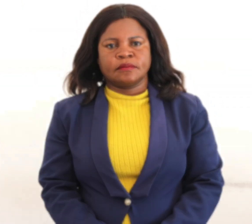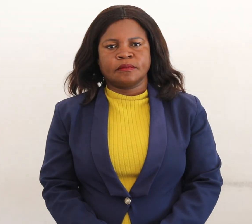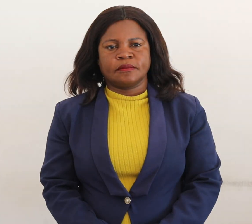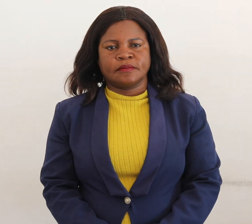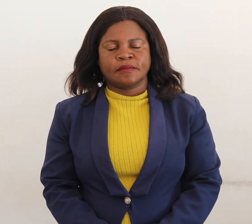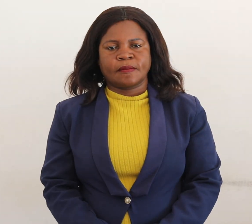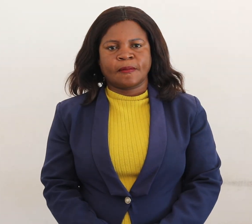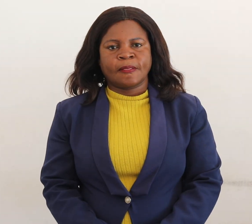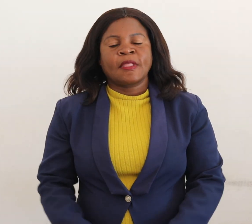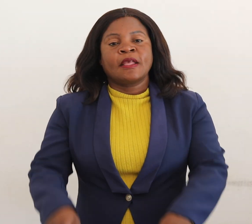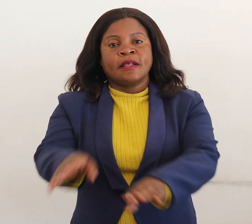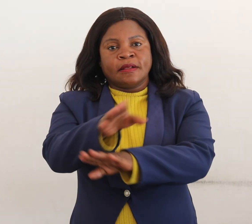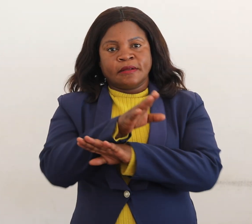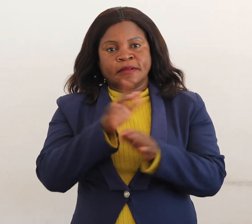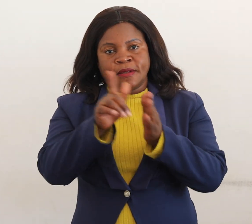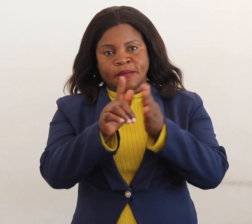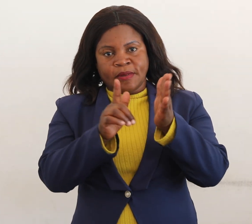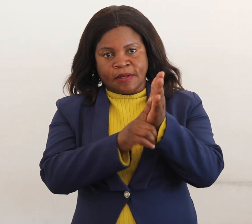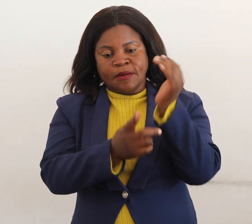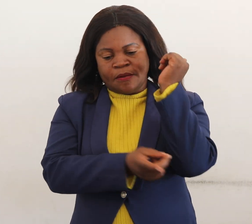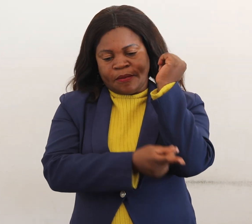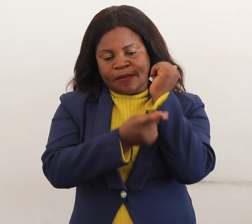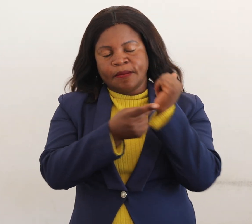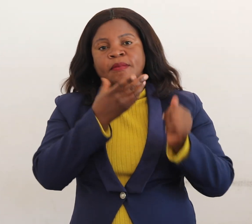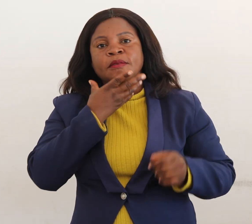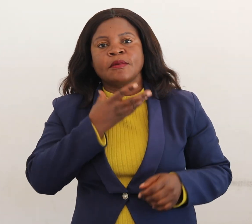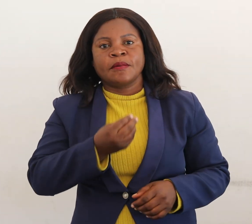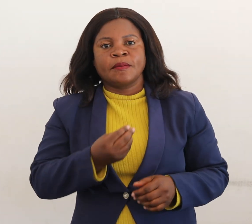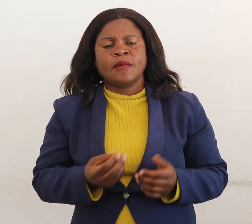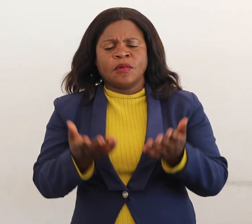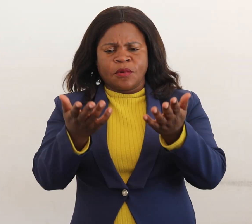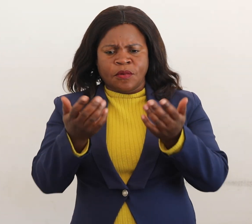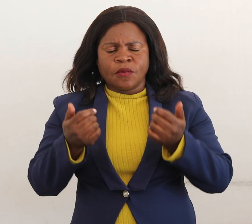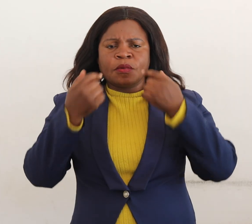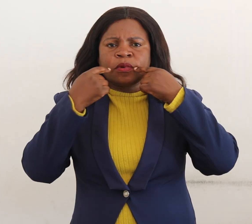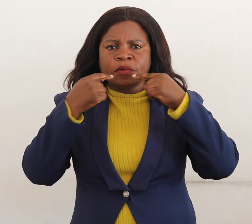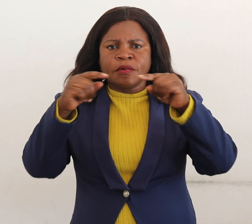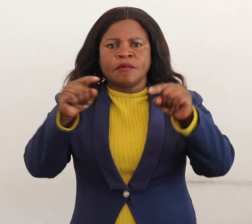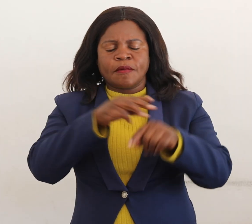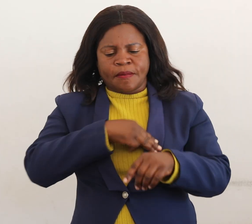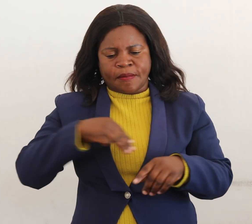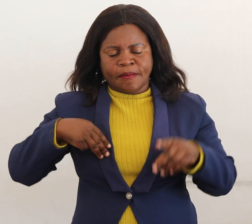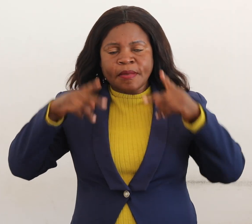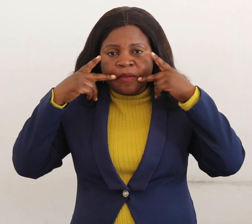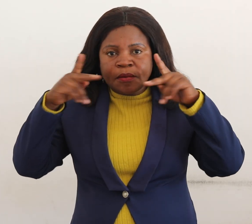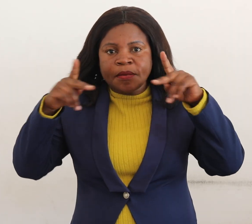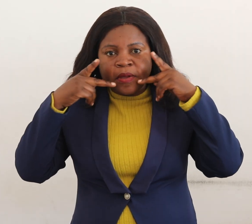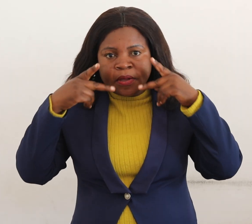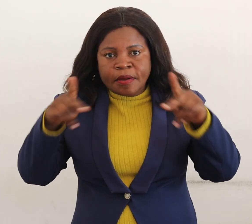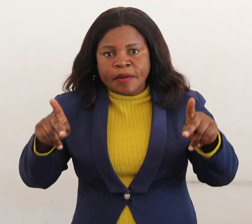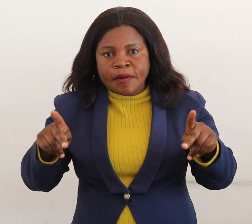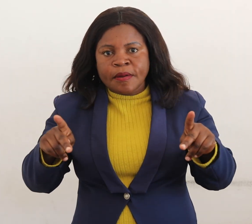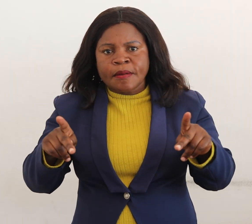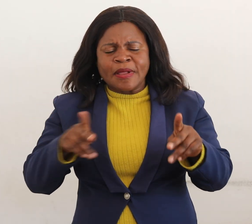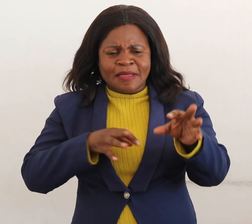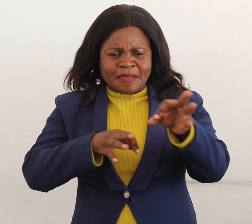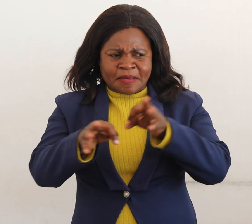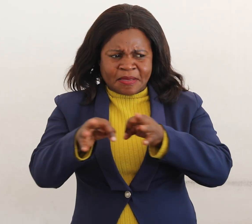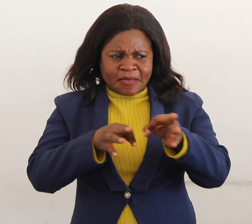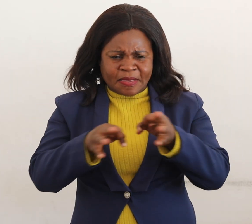The Zambia Law Development Commission wishes to inform members of the public that a simplified version of